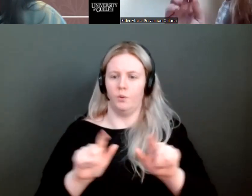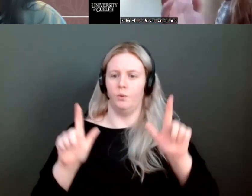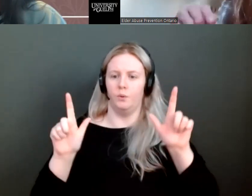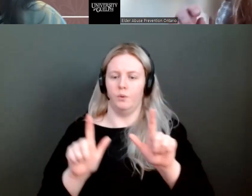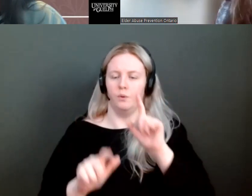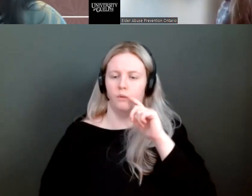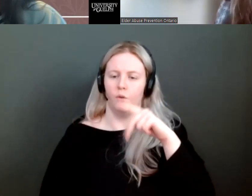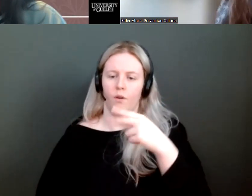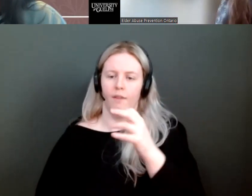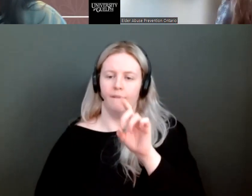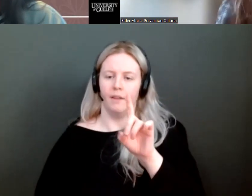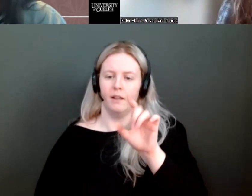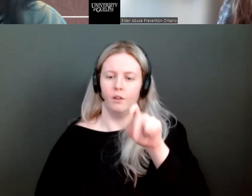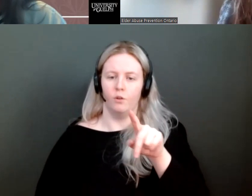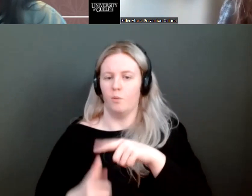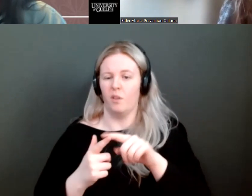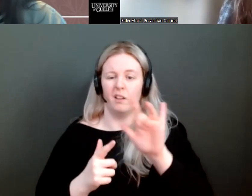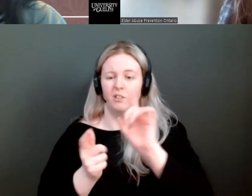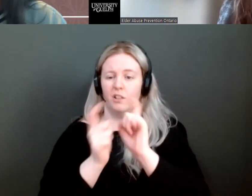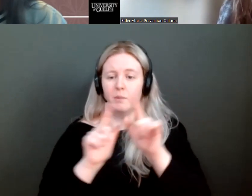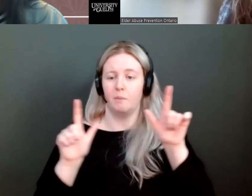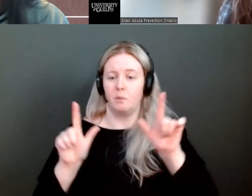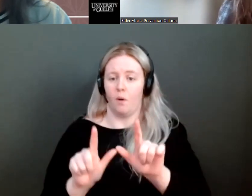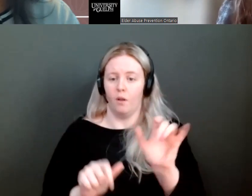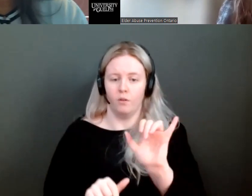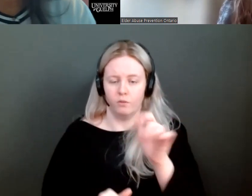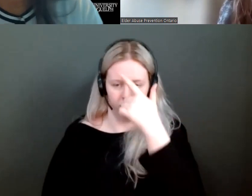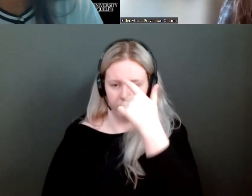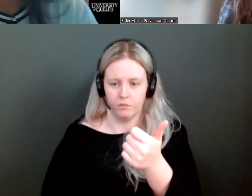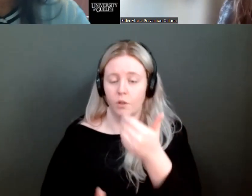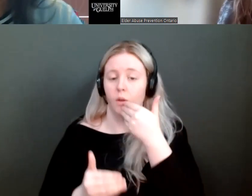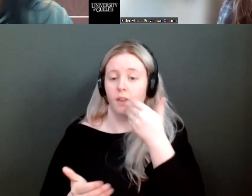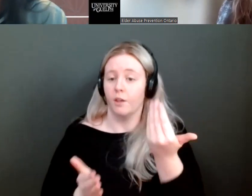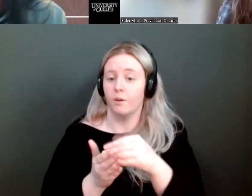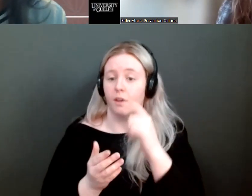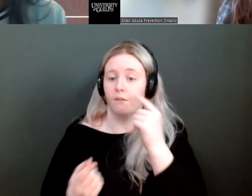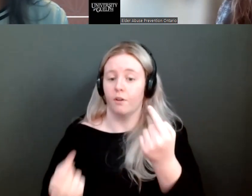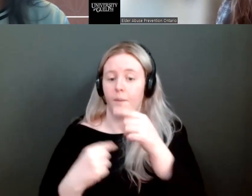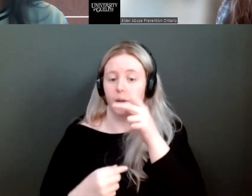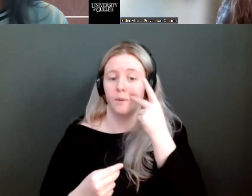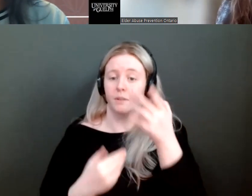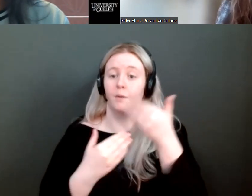and then you can click it to make it smaller. So thank you again for everybody, and we'll see you at the next concurrent session.